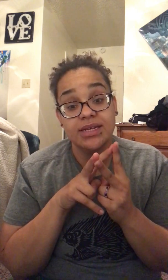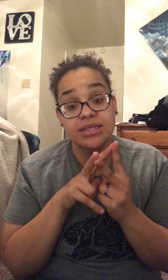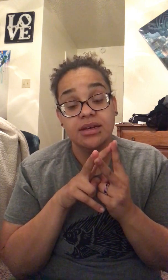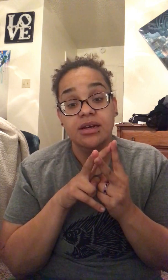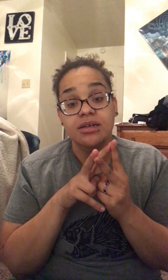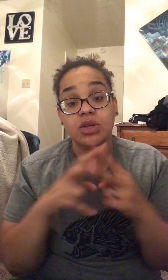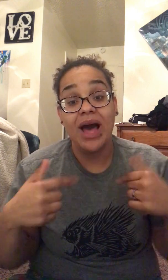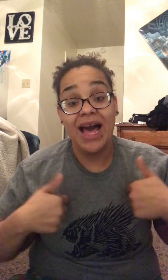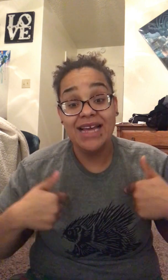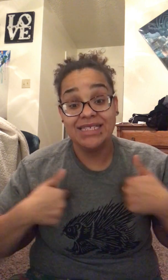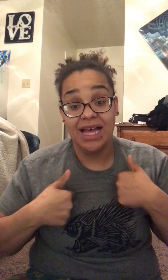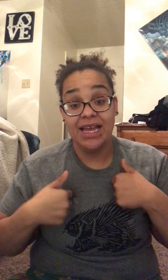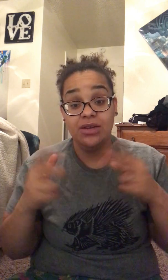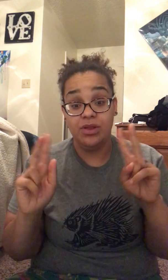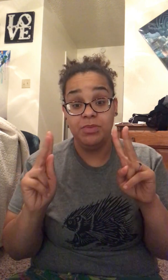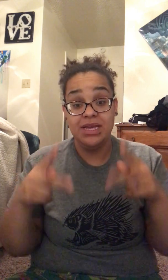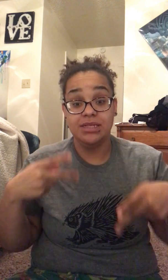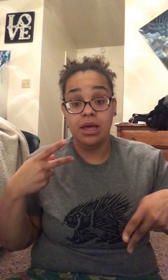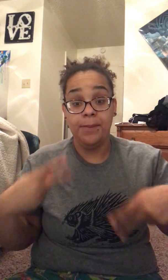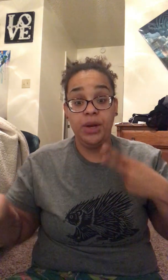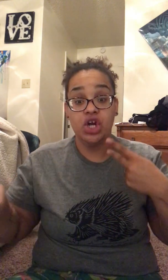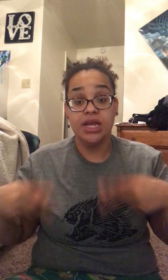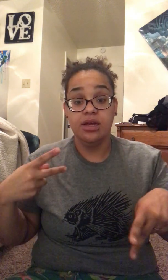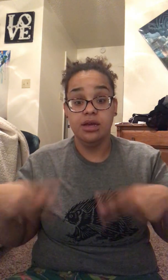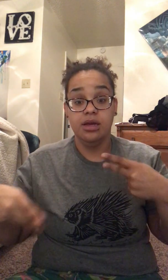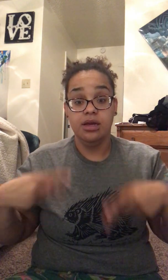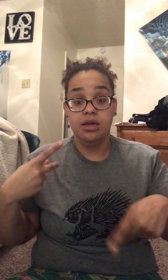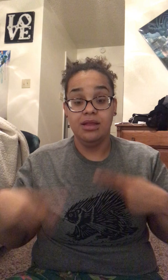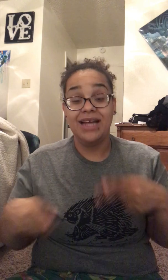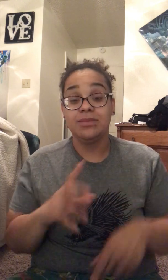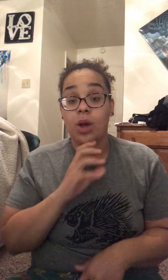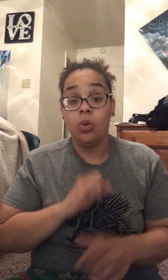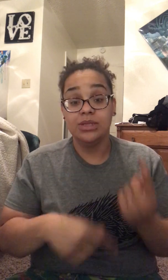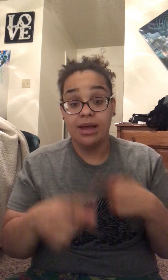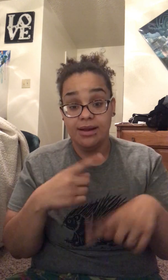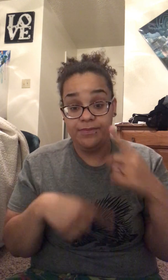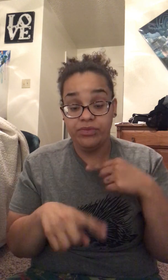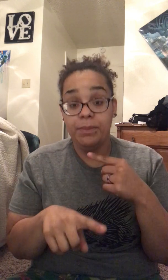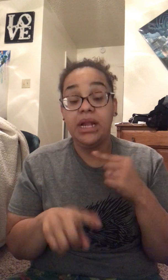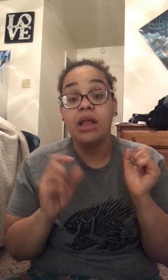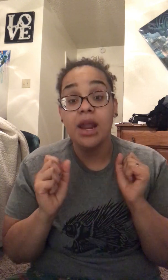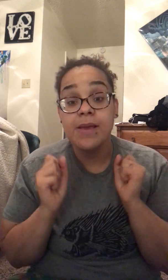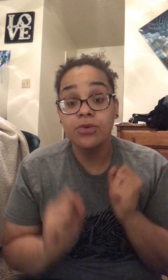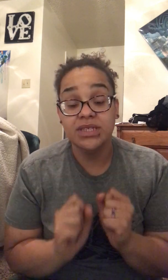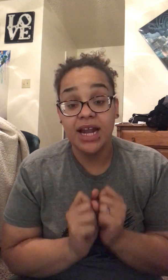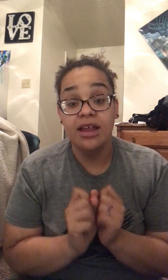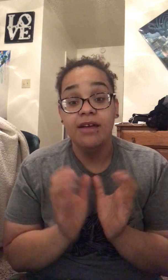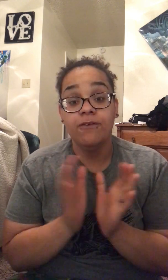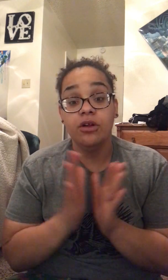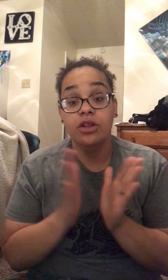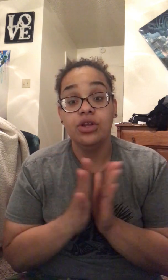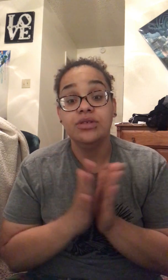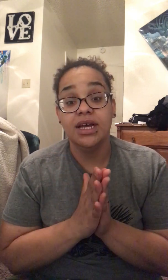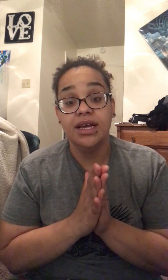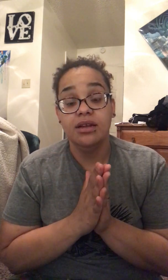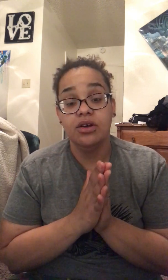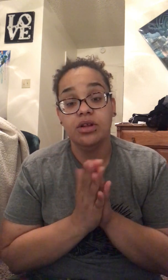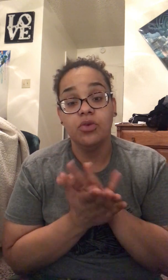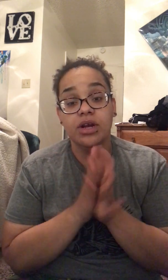is. So I signed with P's party. That's my old sign. But a lot of people sign for the new sign, or the more